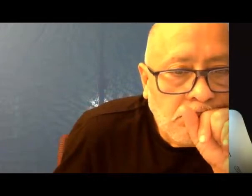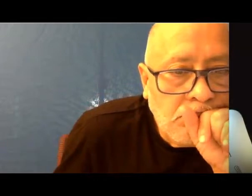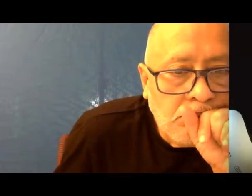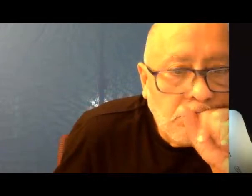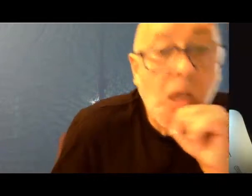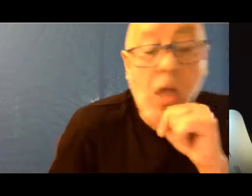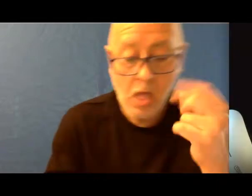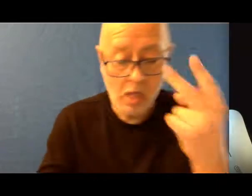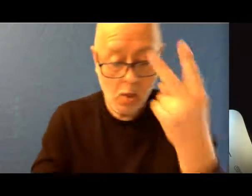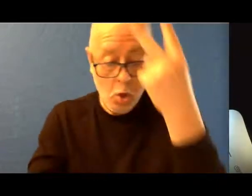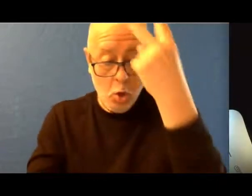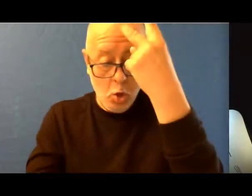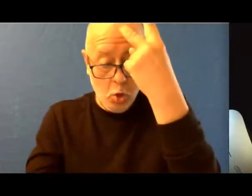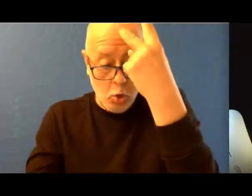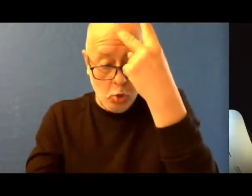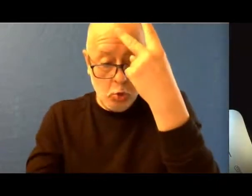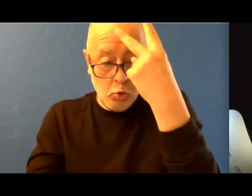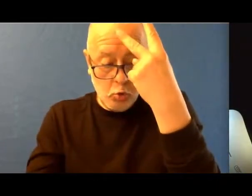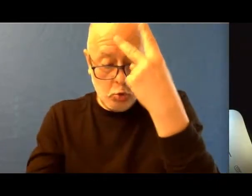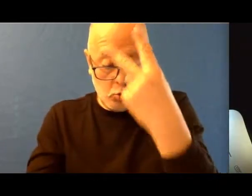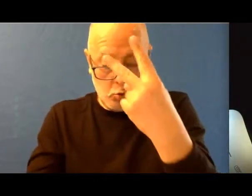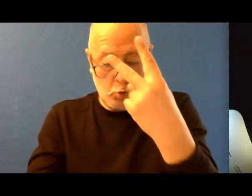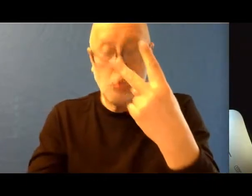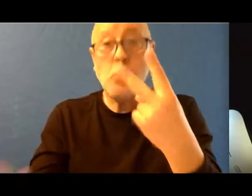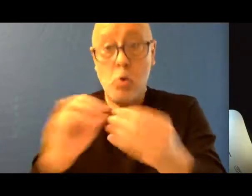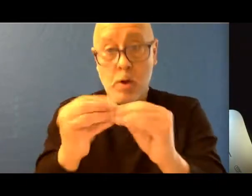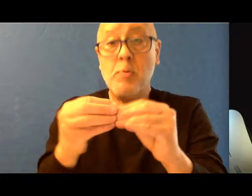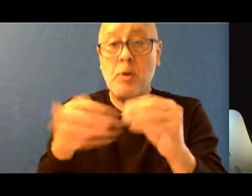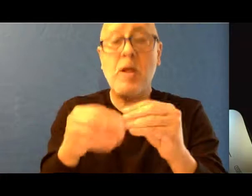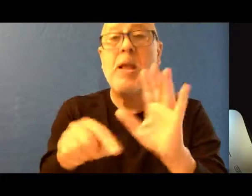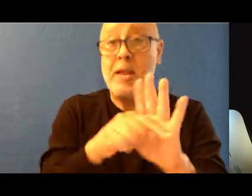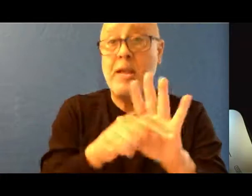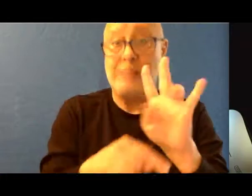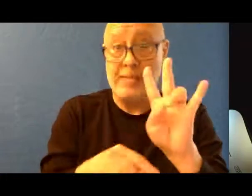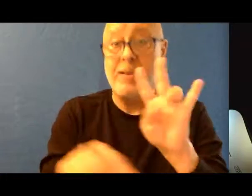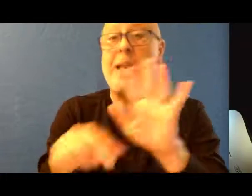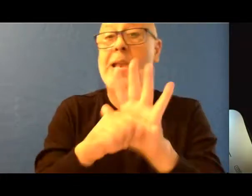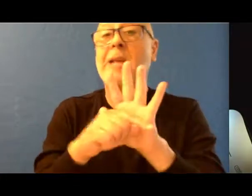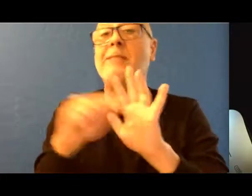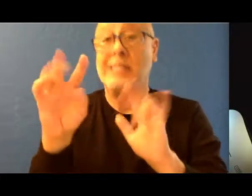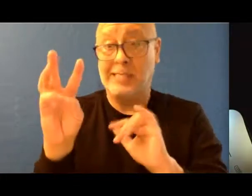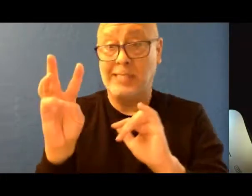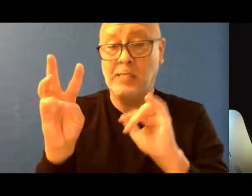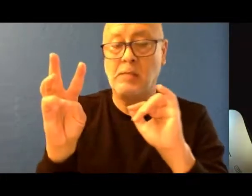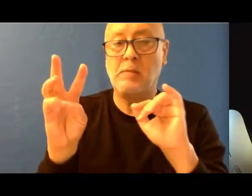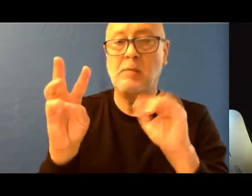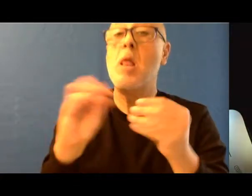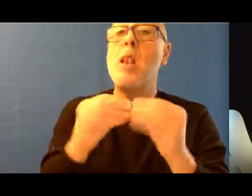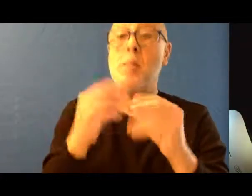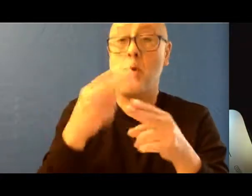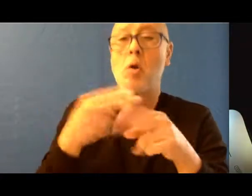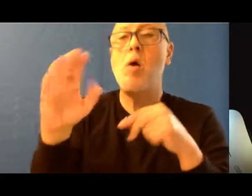together. So I have a negative 7 and a negative 6. So I'm going to write negative 7 minus